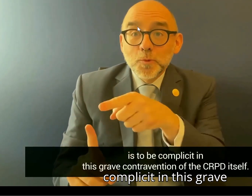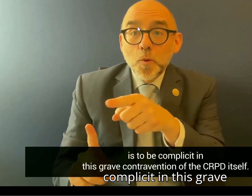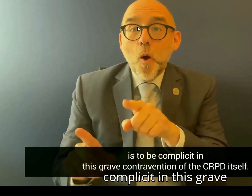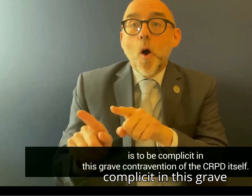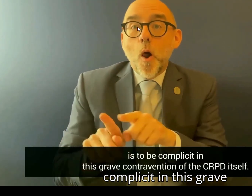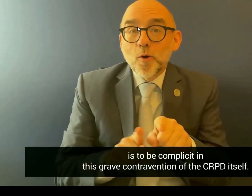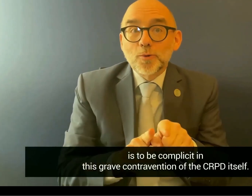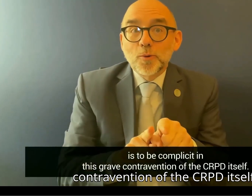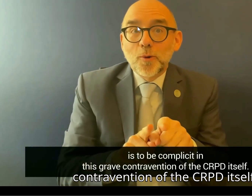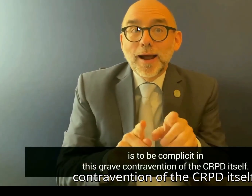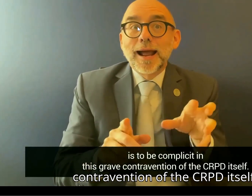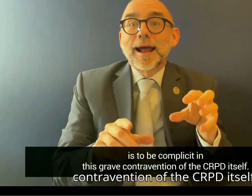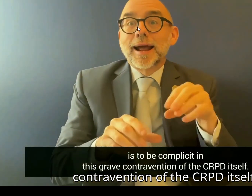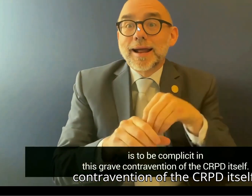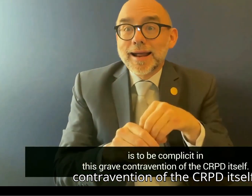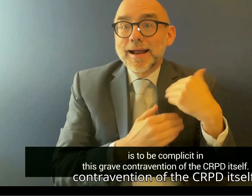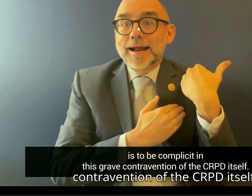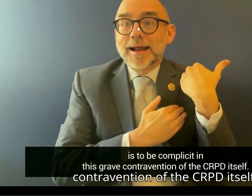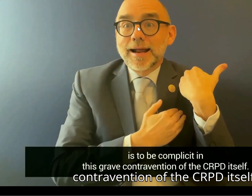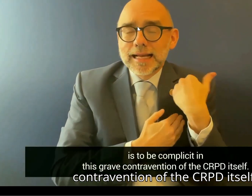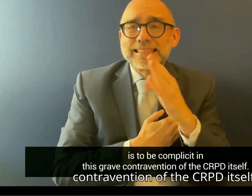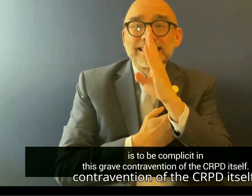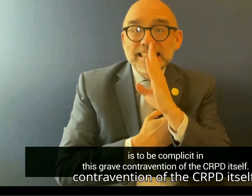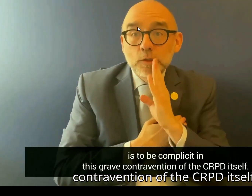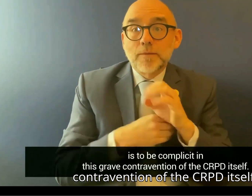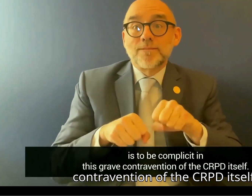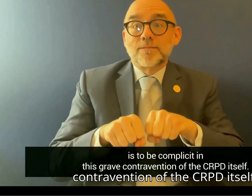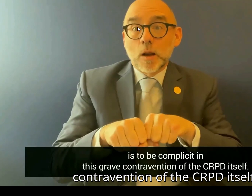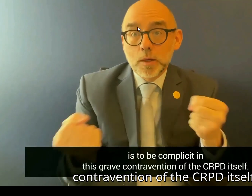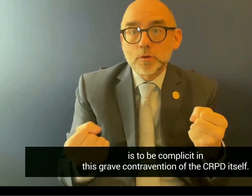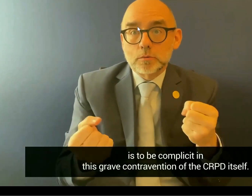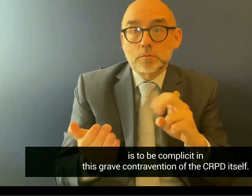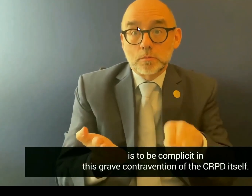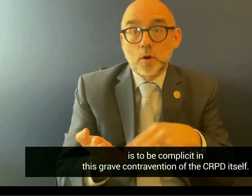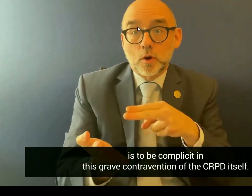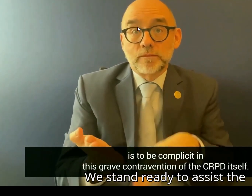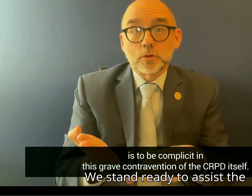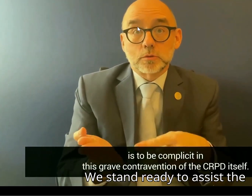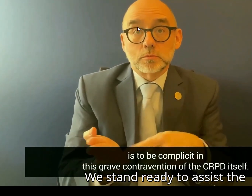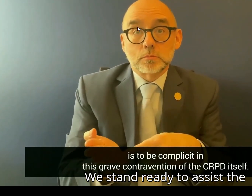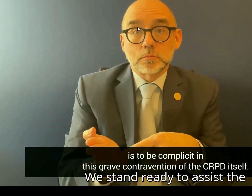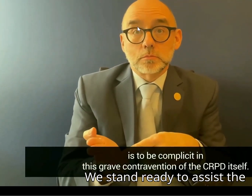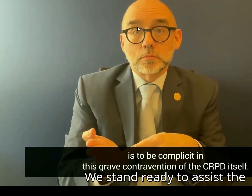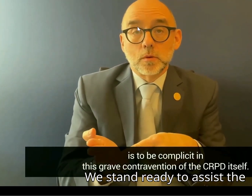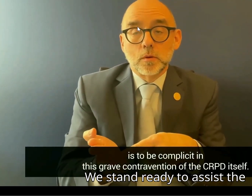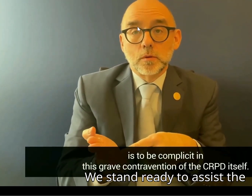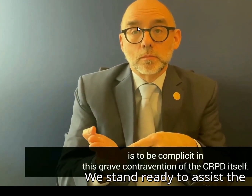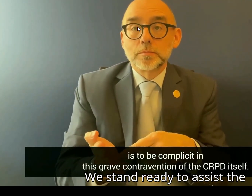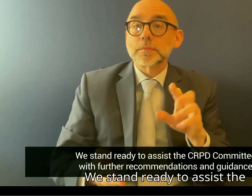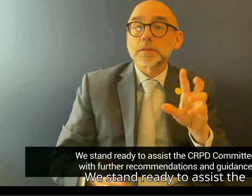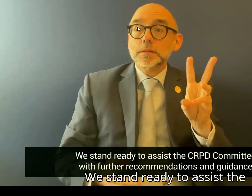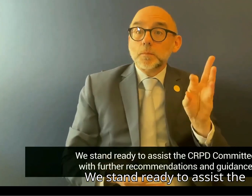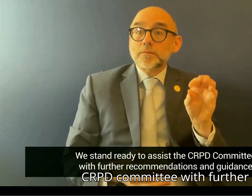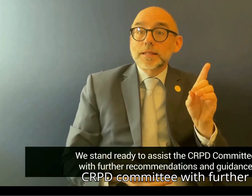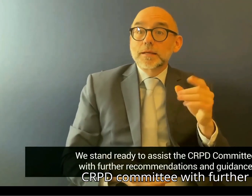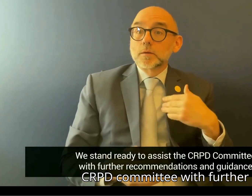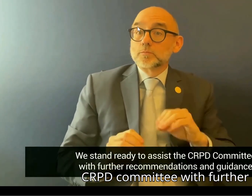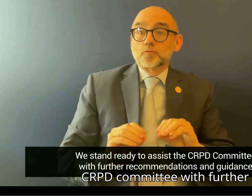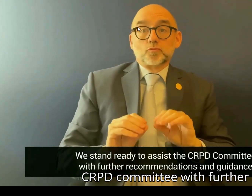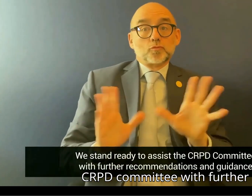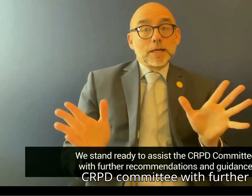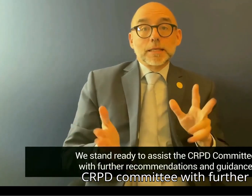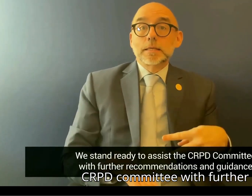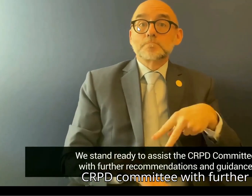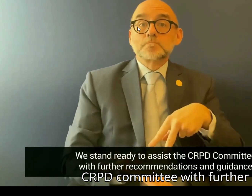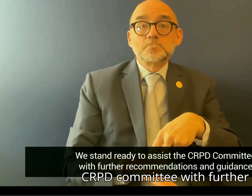in this grave contravention of the CRPD itself. We stand ready to assist the